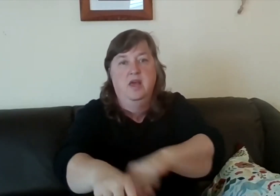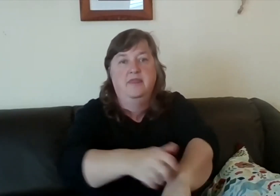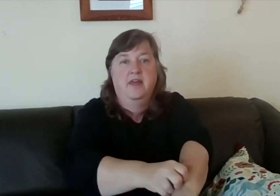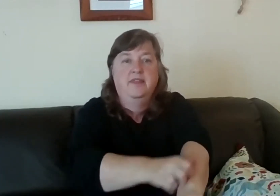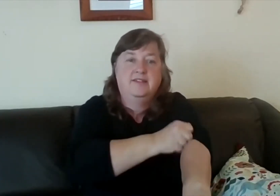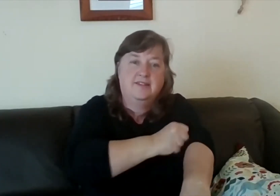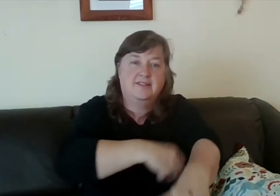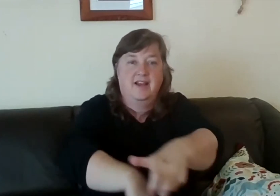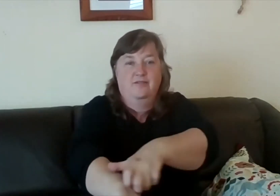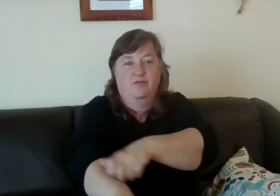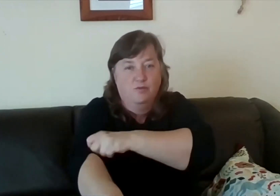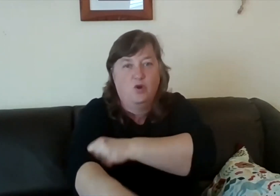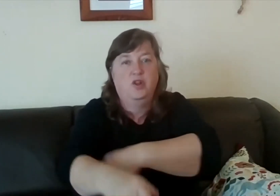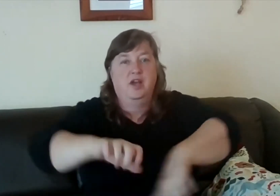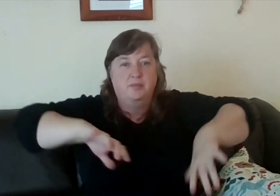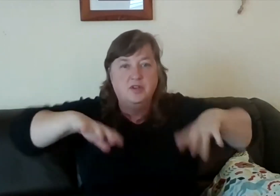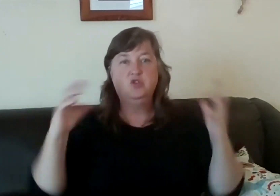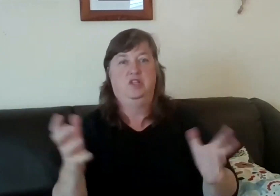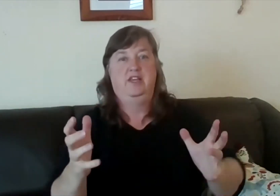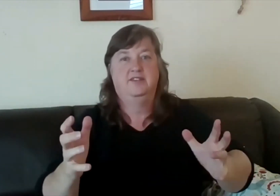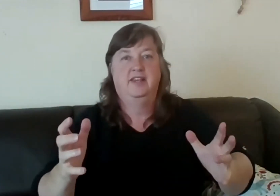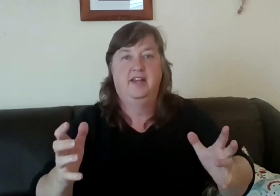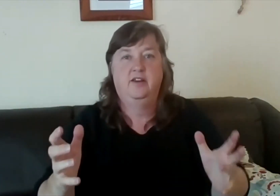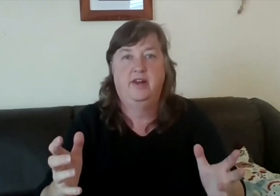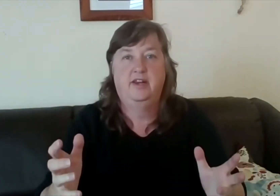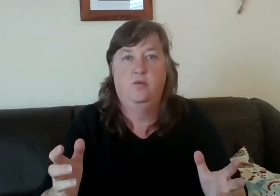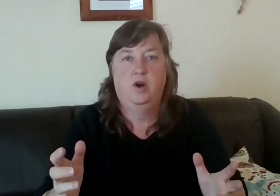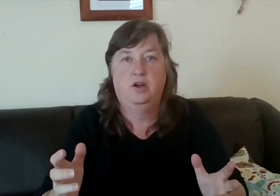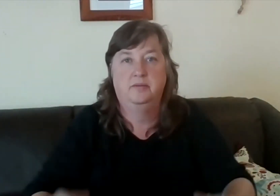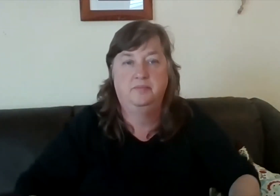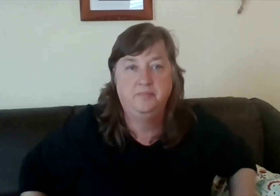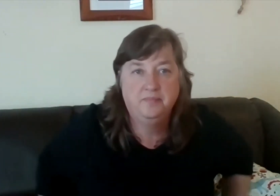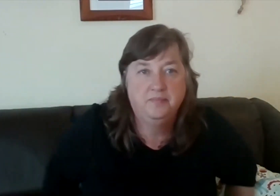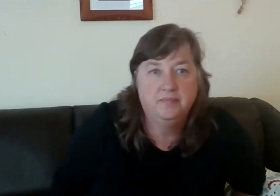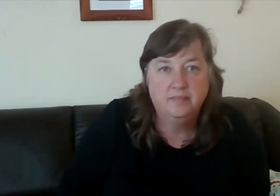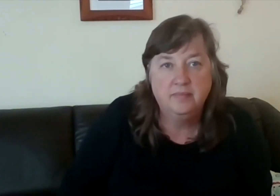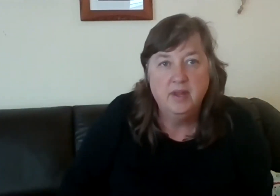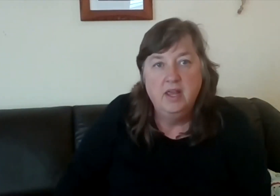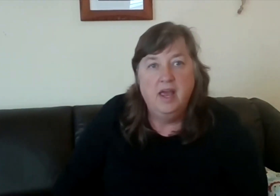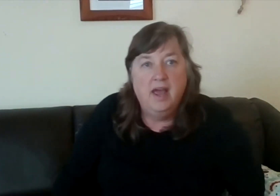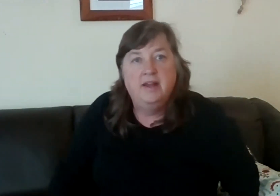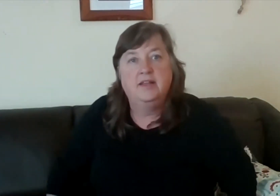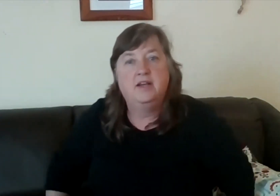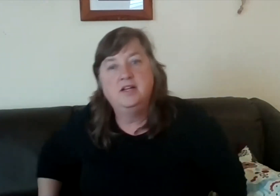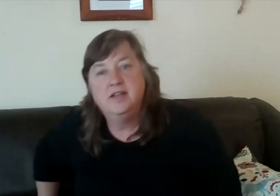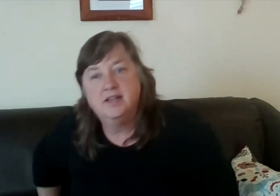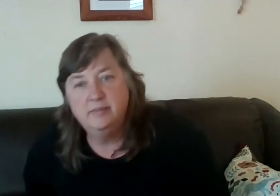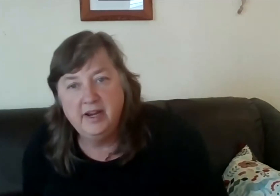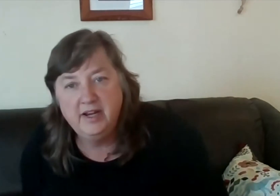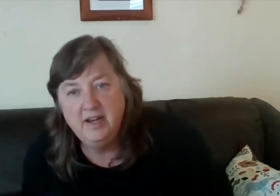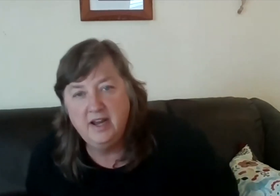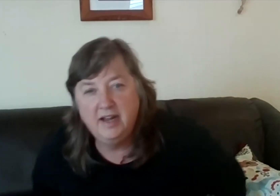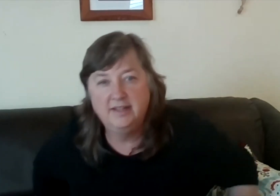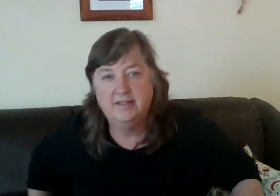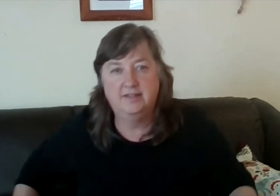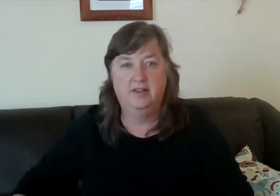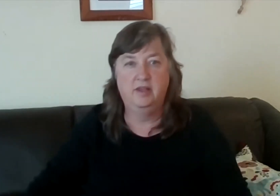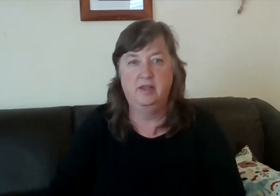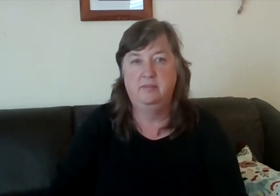then that's a sign for rolling up your sleeves and getting ready to work. And the context might not necessarily